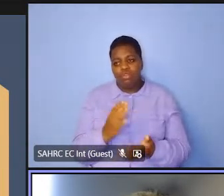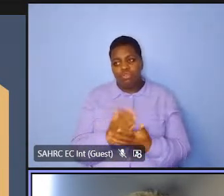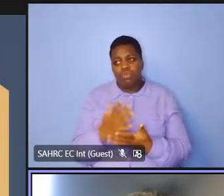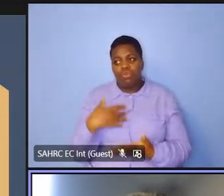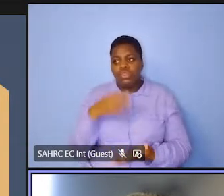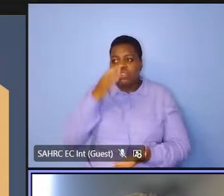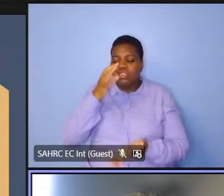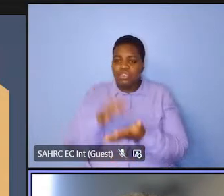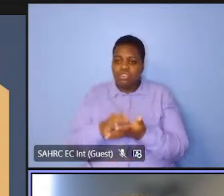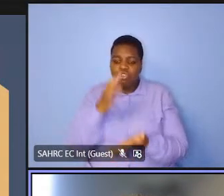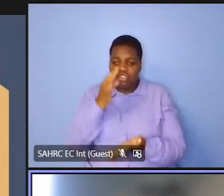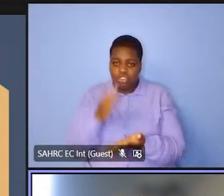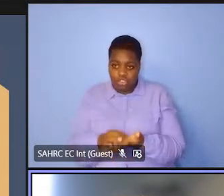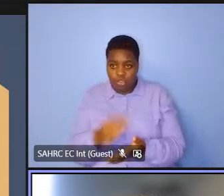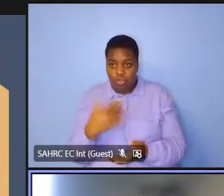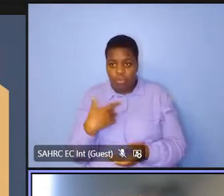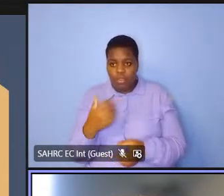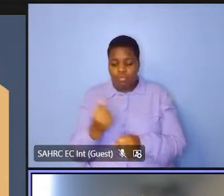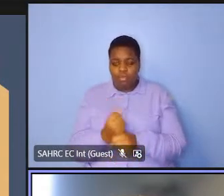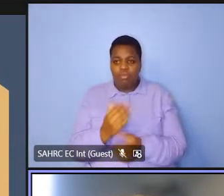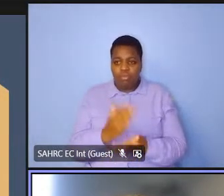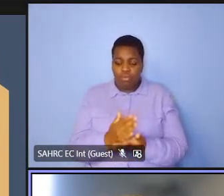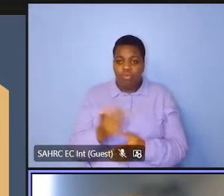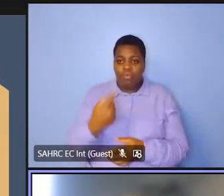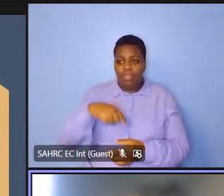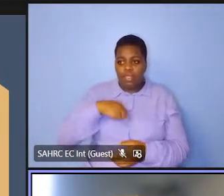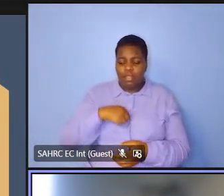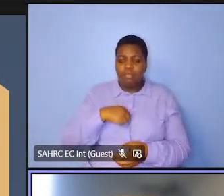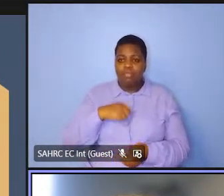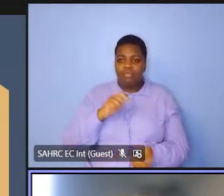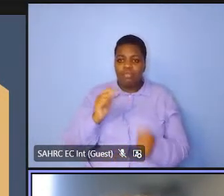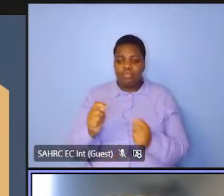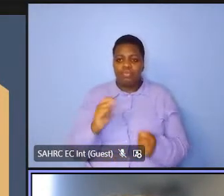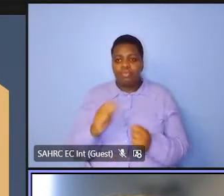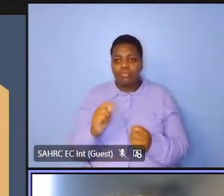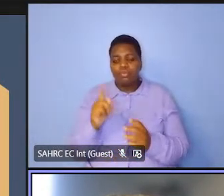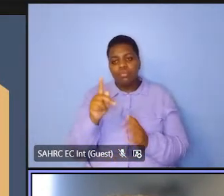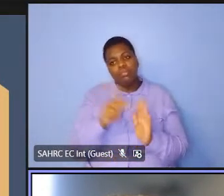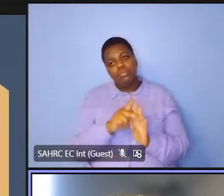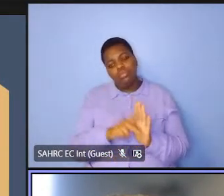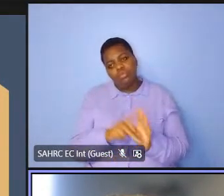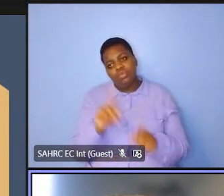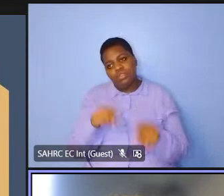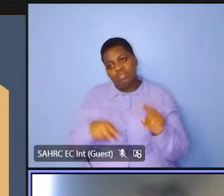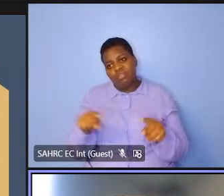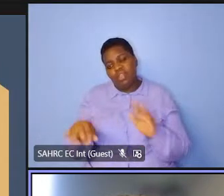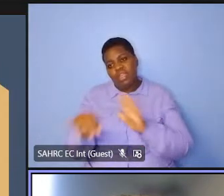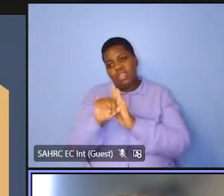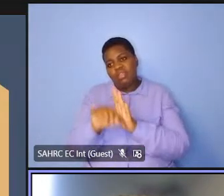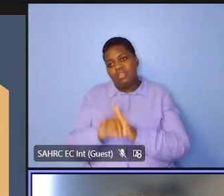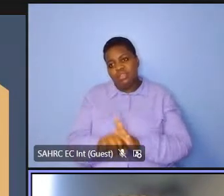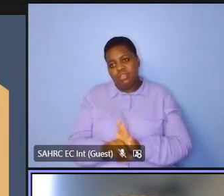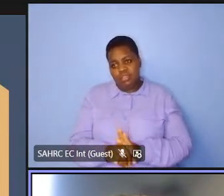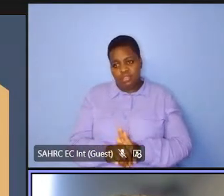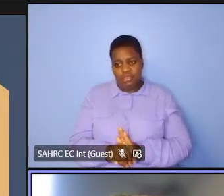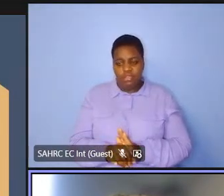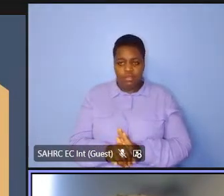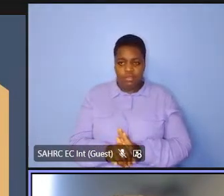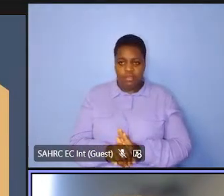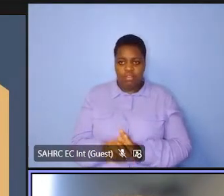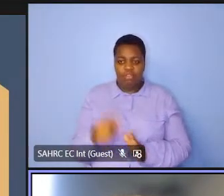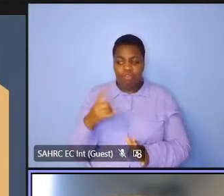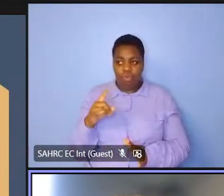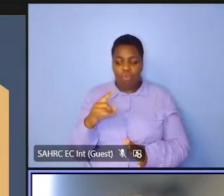that we make in transforming uniform policies that we're cognizant of different identities, cognizant of different